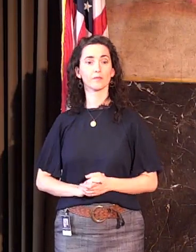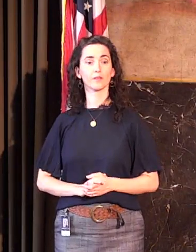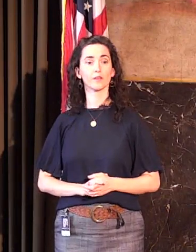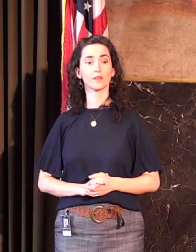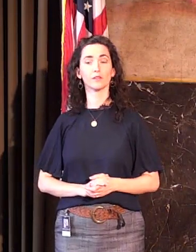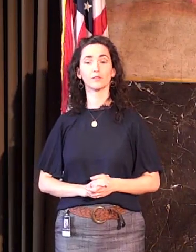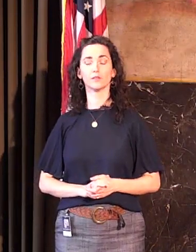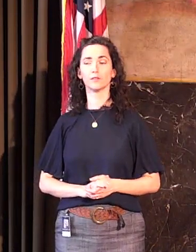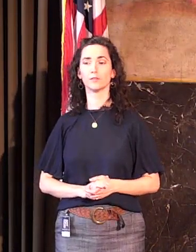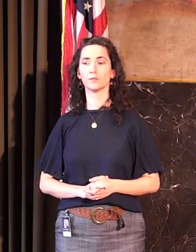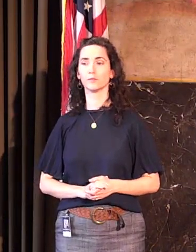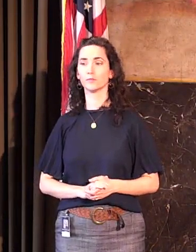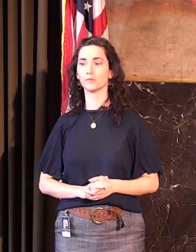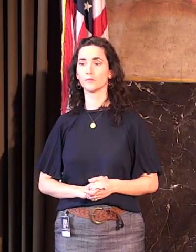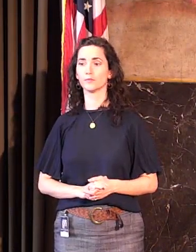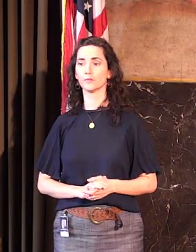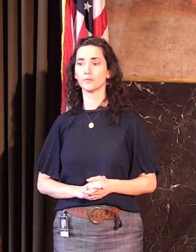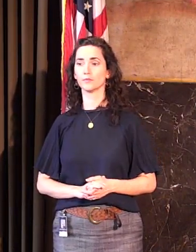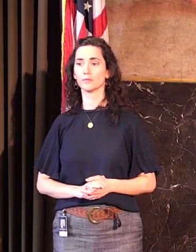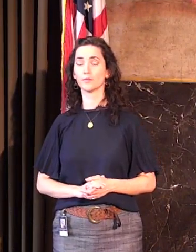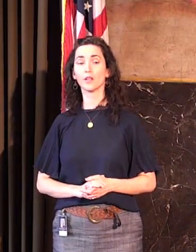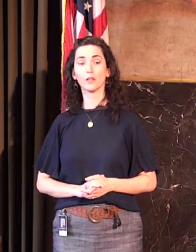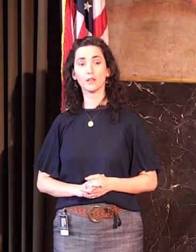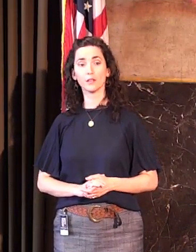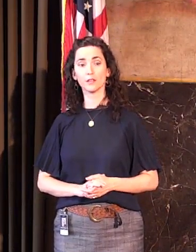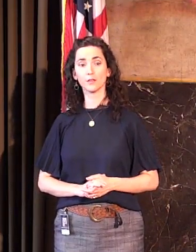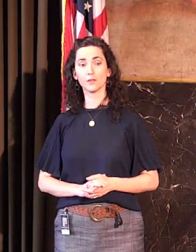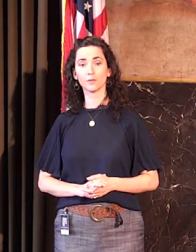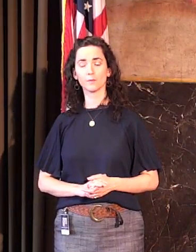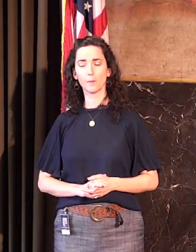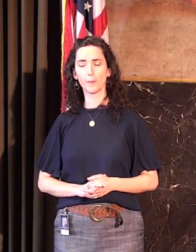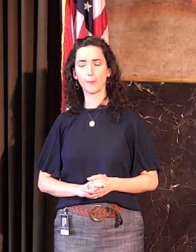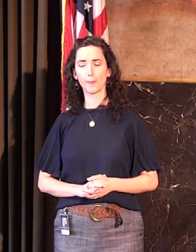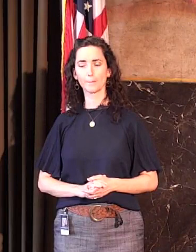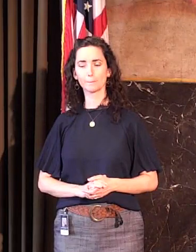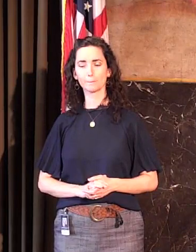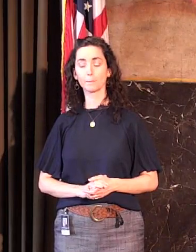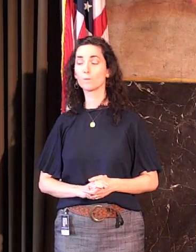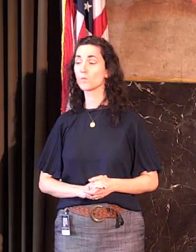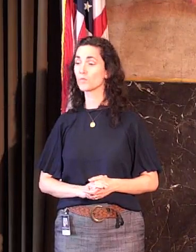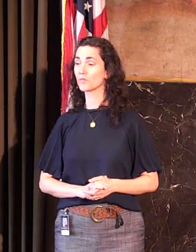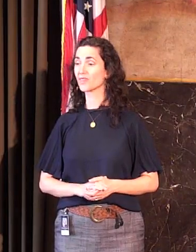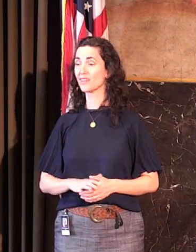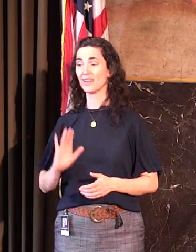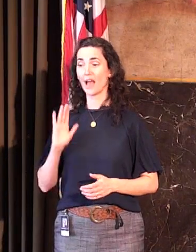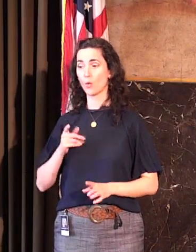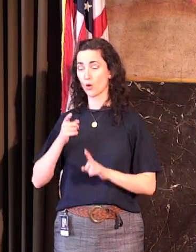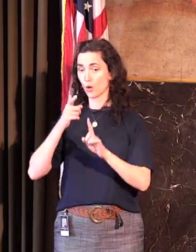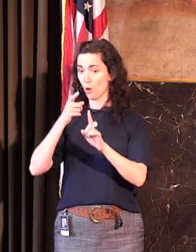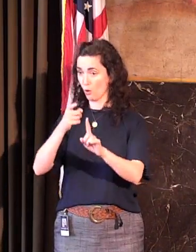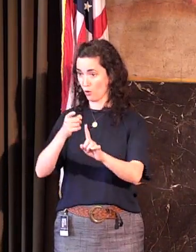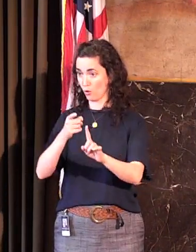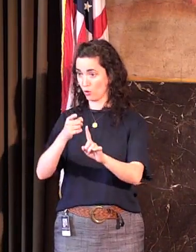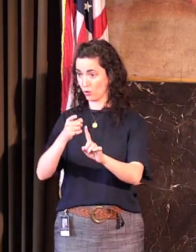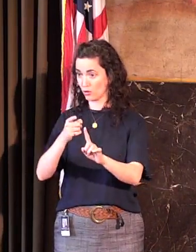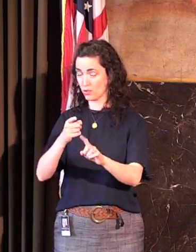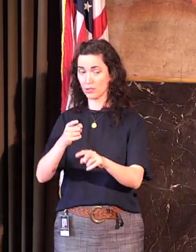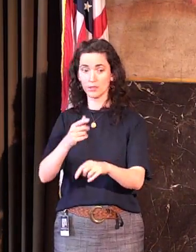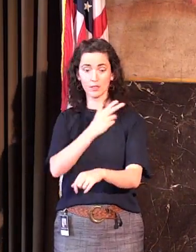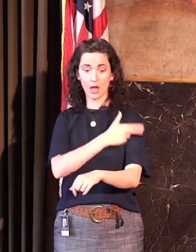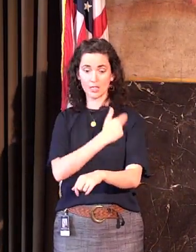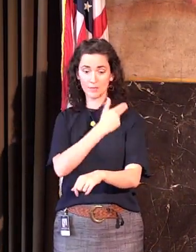we always seek to make sure that we don't exceed our capacity to deliver